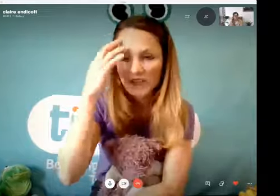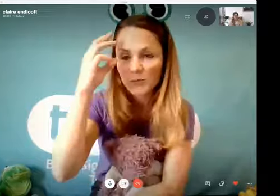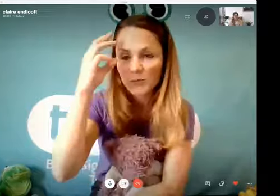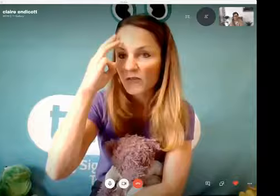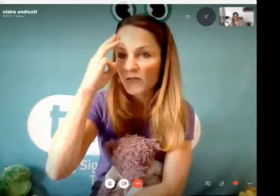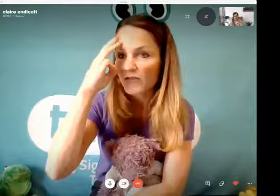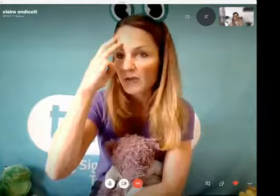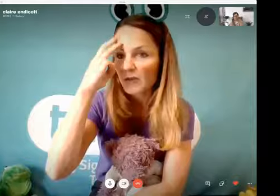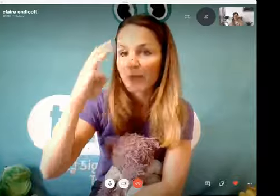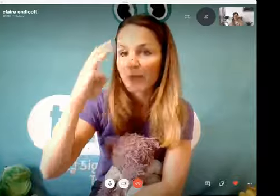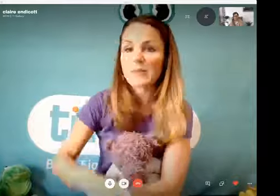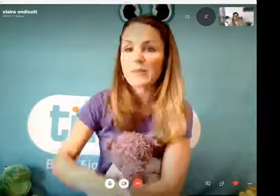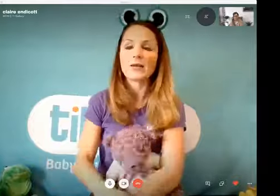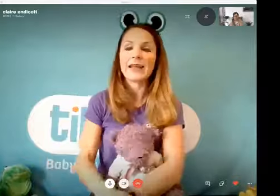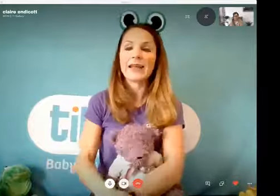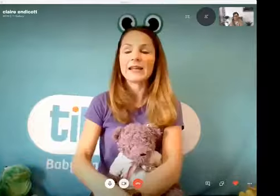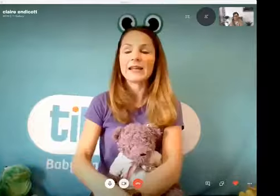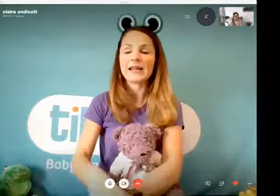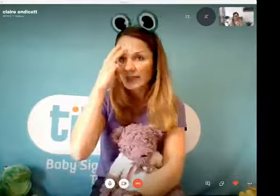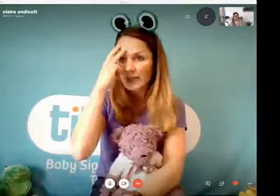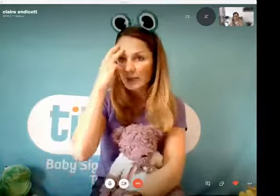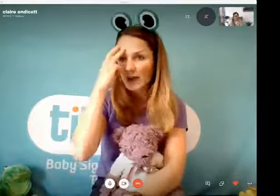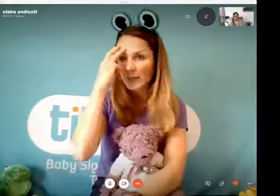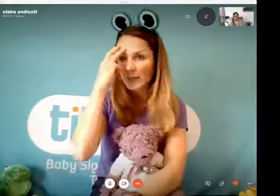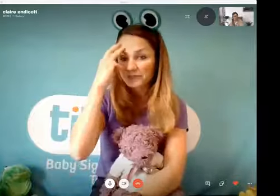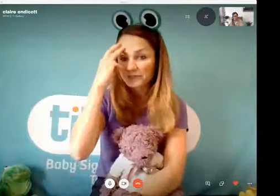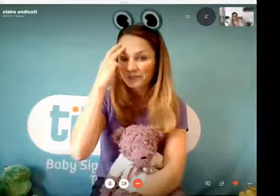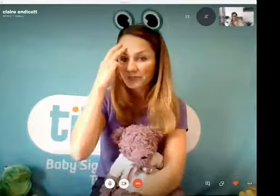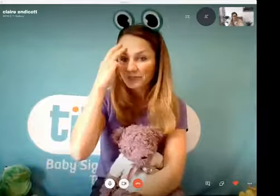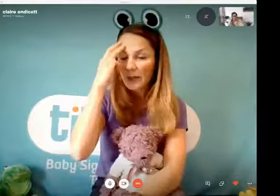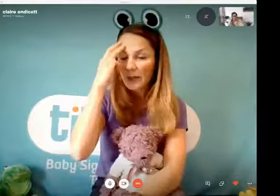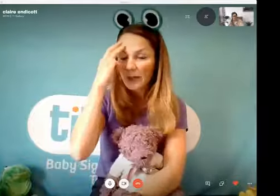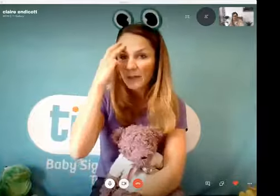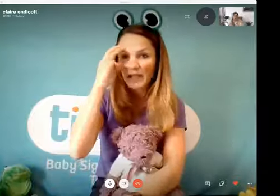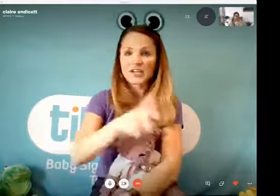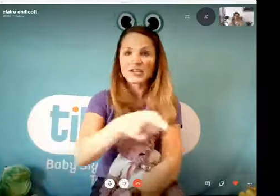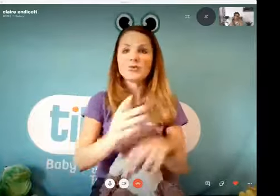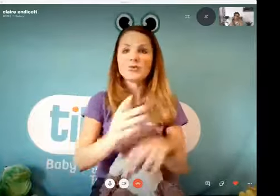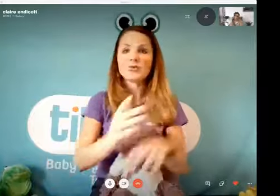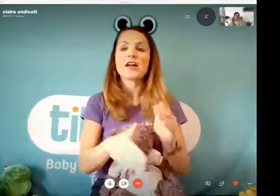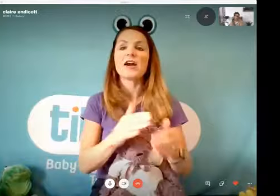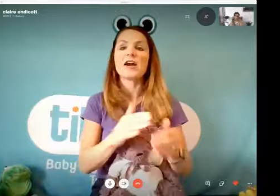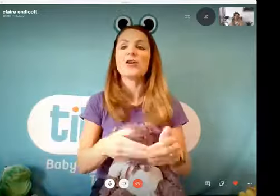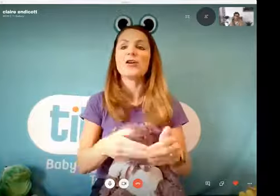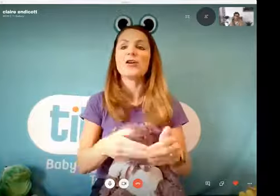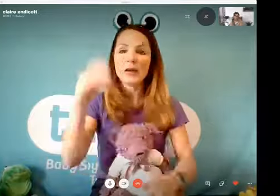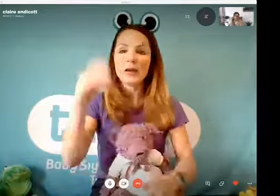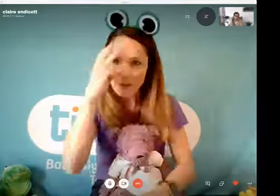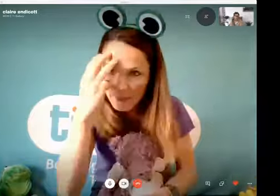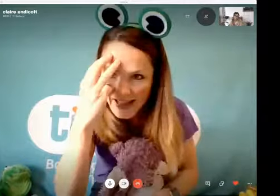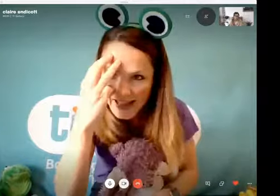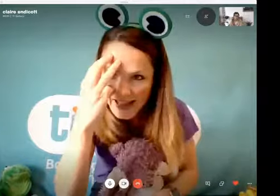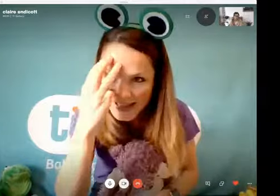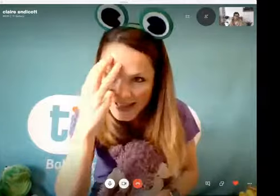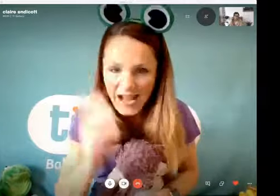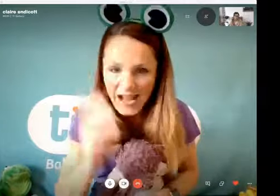visible for the baby, okay? So mummy. Mummy. Can you sign at home? Mummy. We all want them